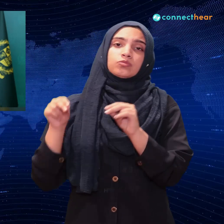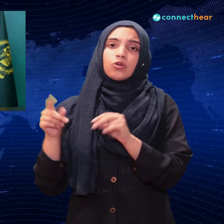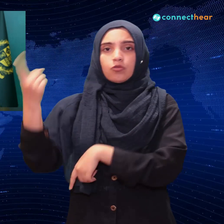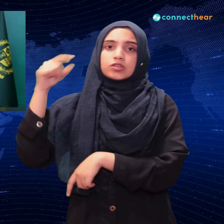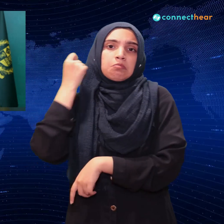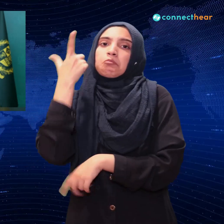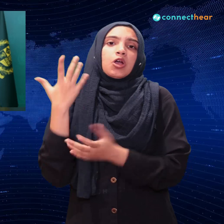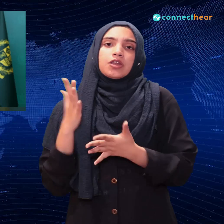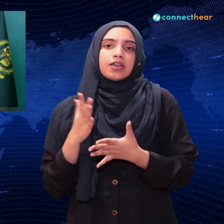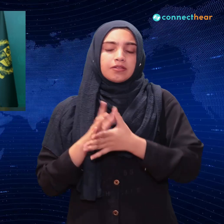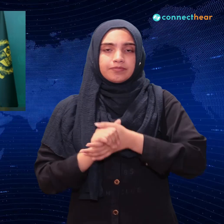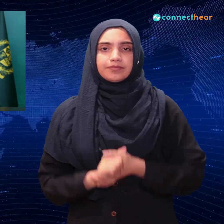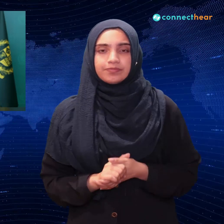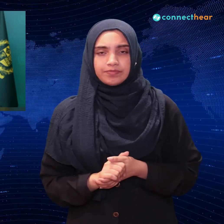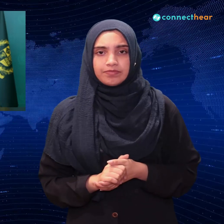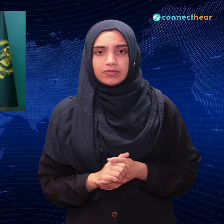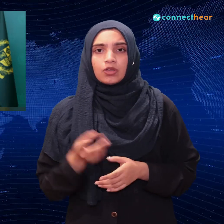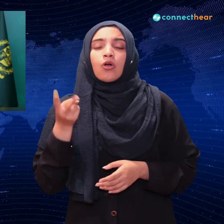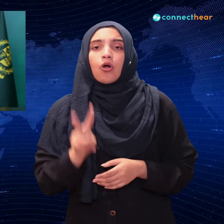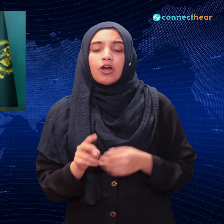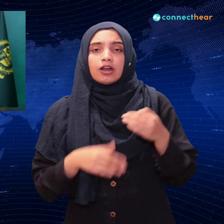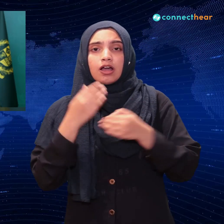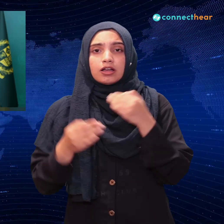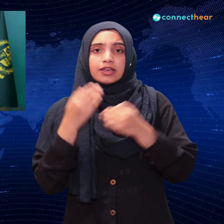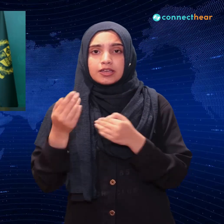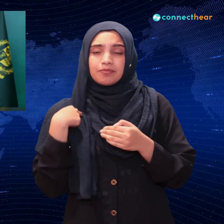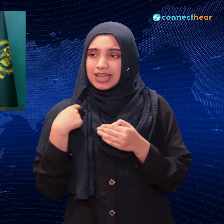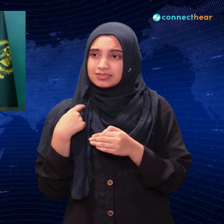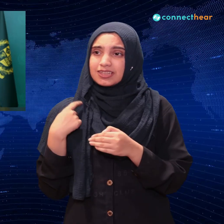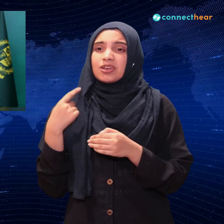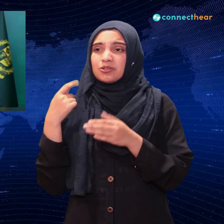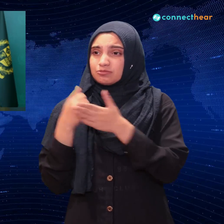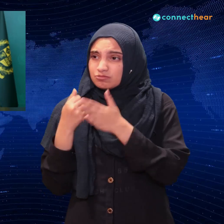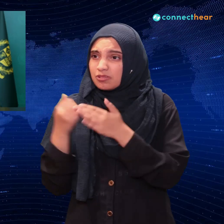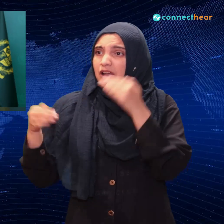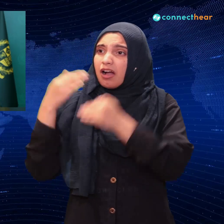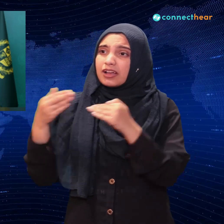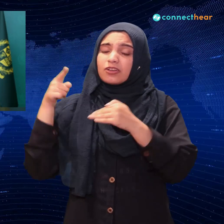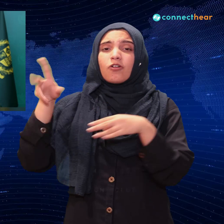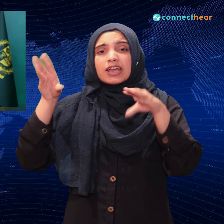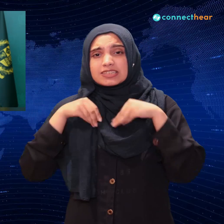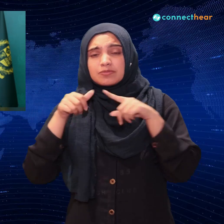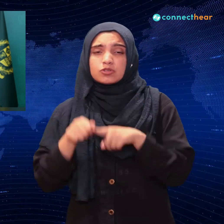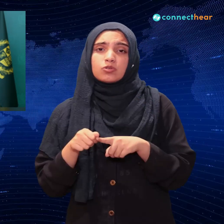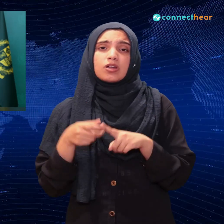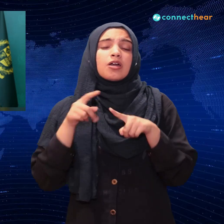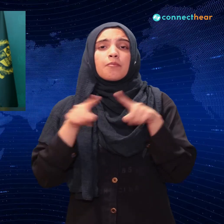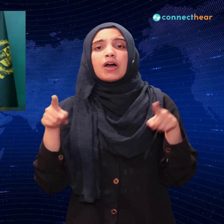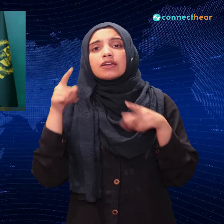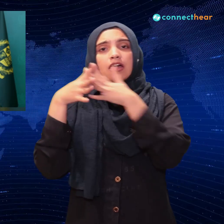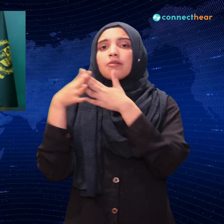then. And unfortunately, in trying to force a military solution is where US went